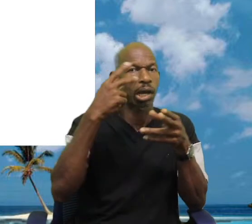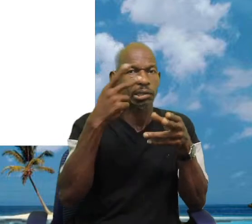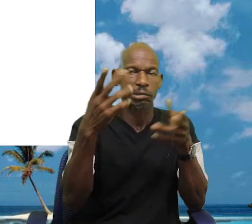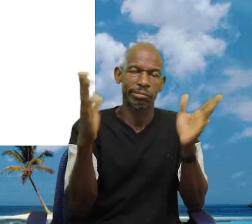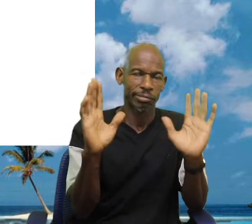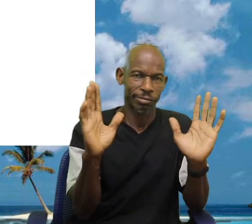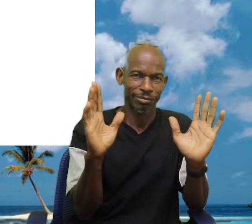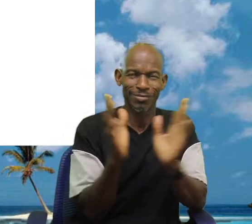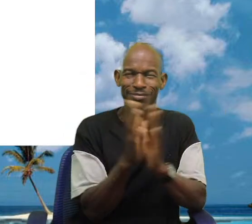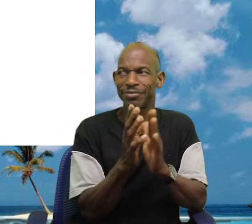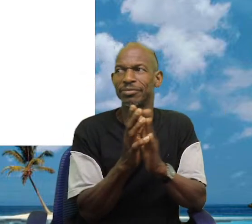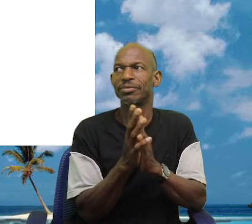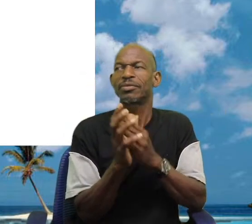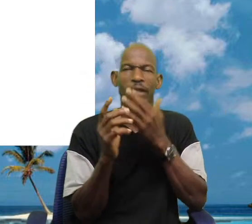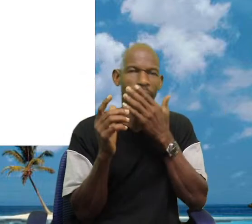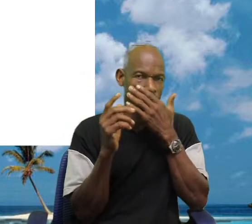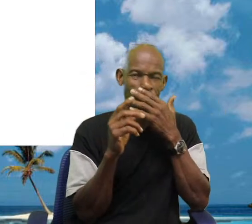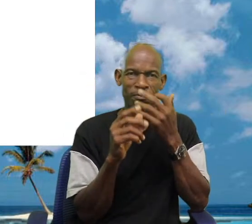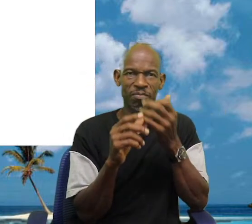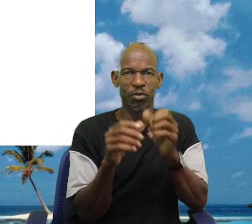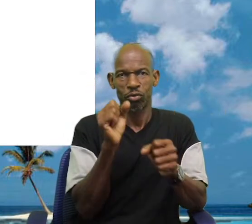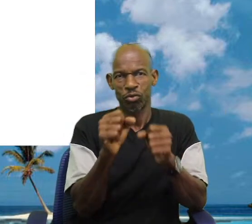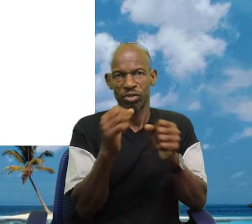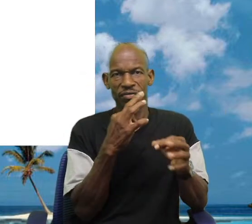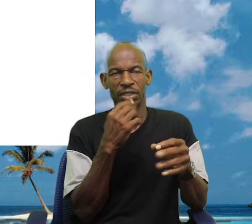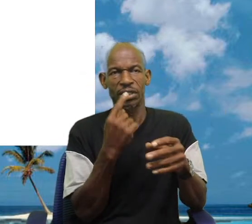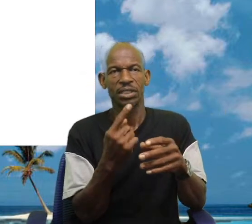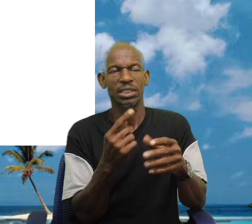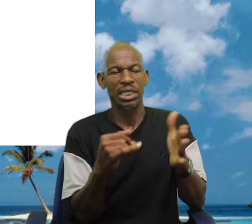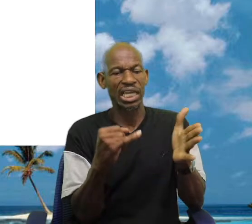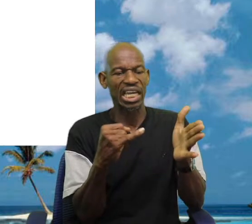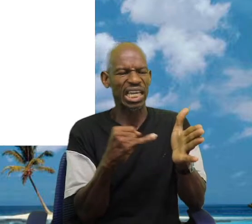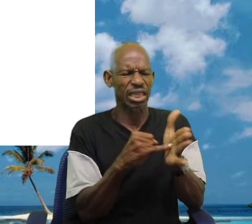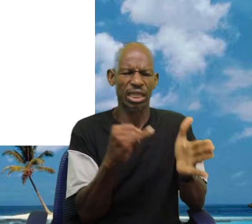Example, words like it,